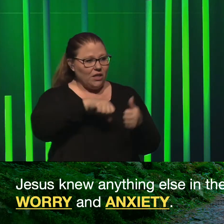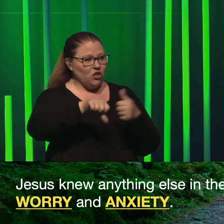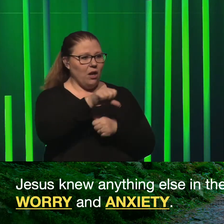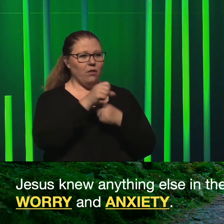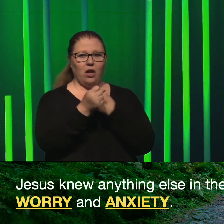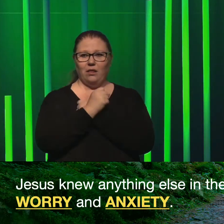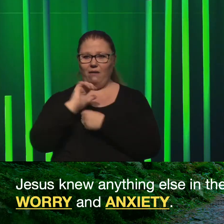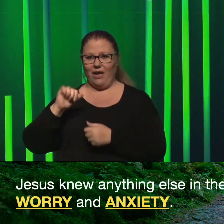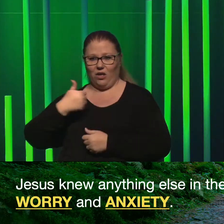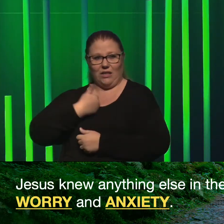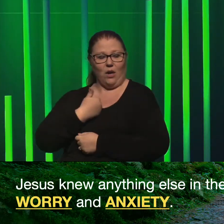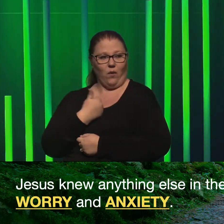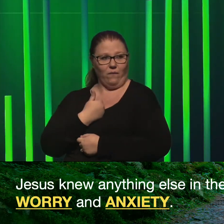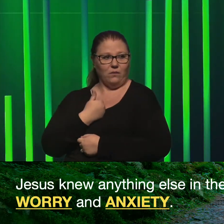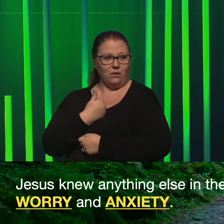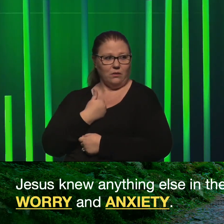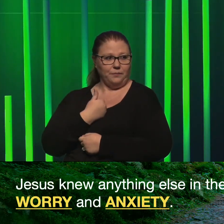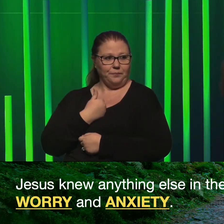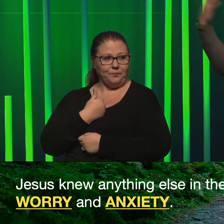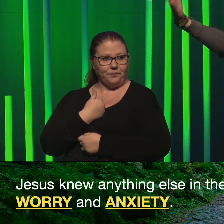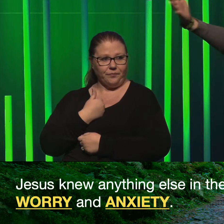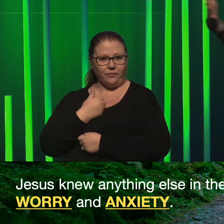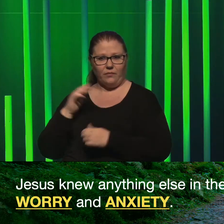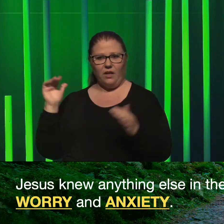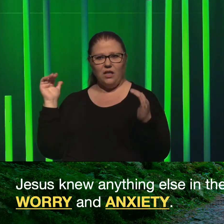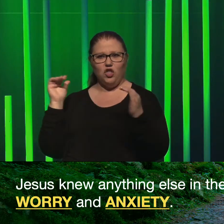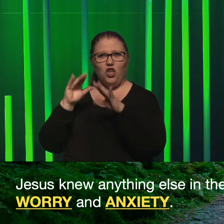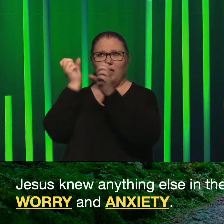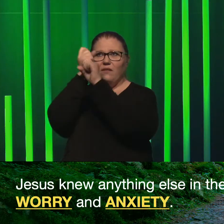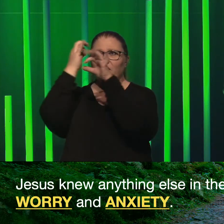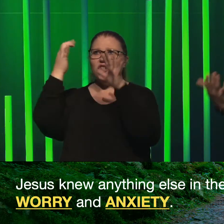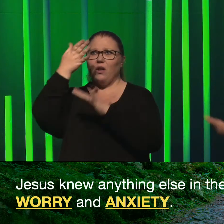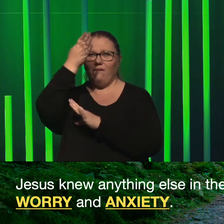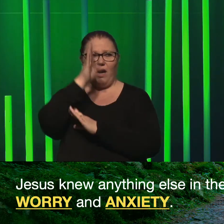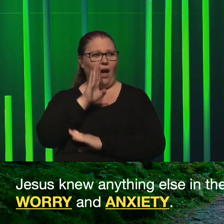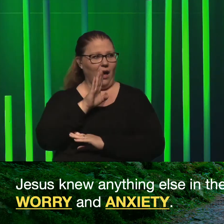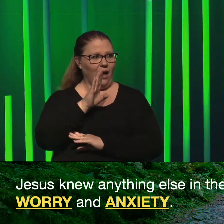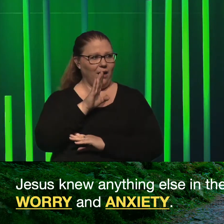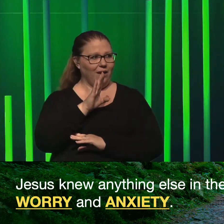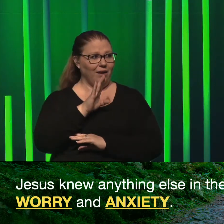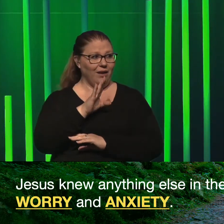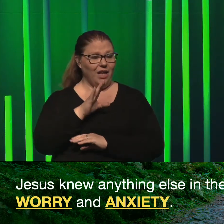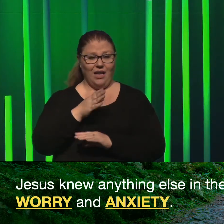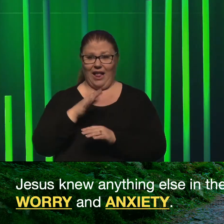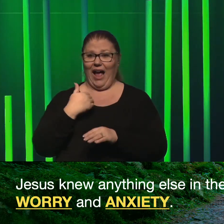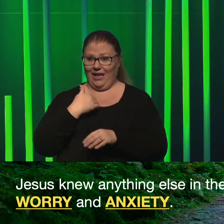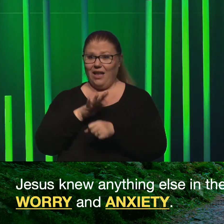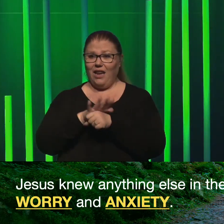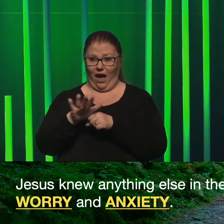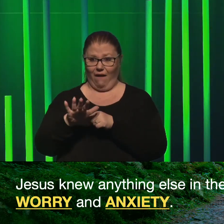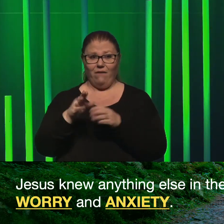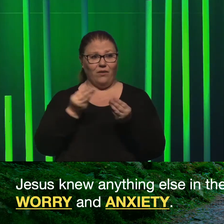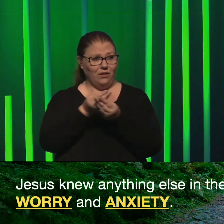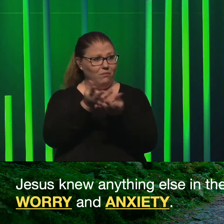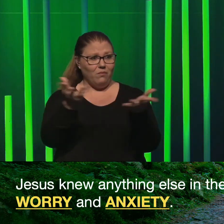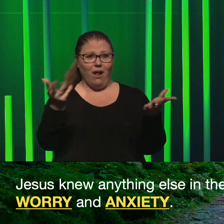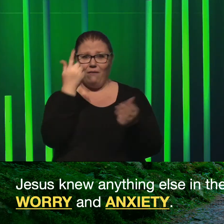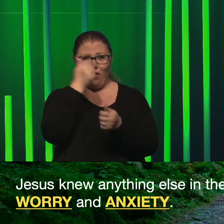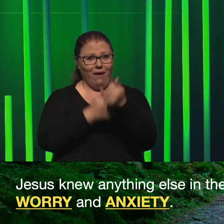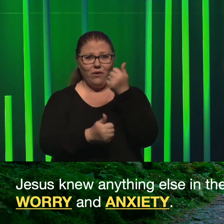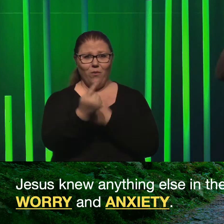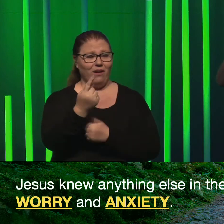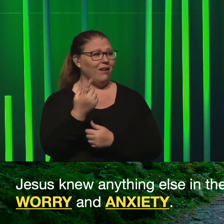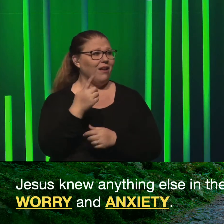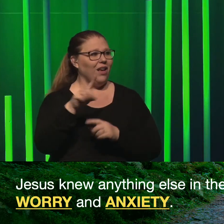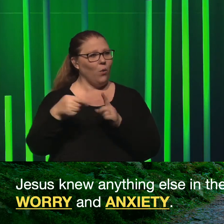loving ourselves, right? This just vision of God that God has for the world, enough for everyone. Right? As soon